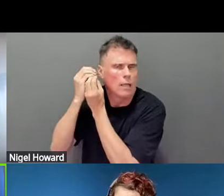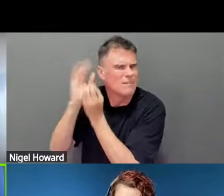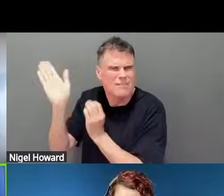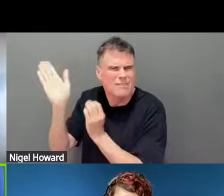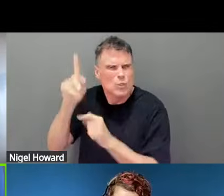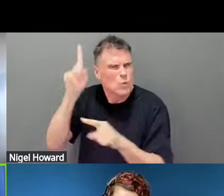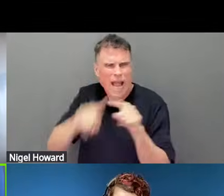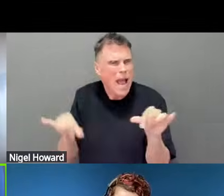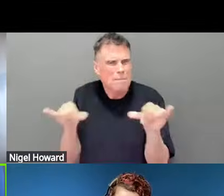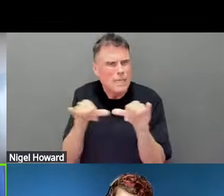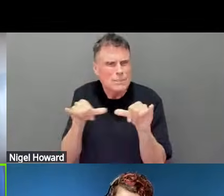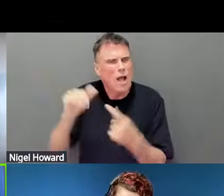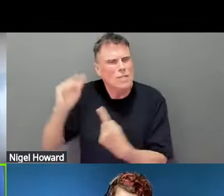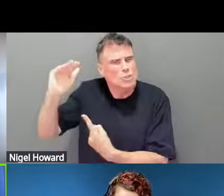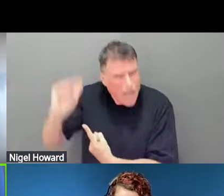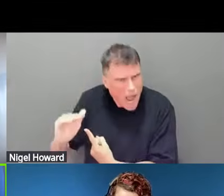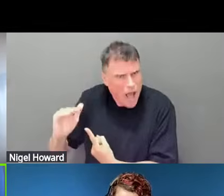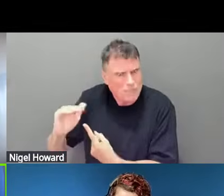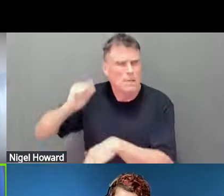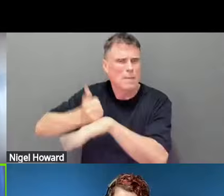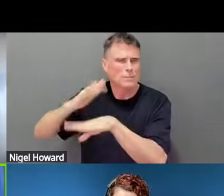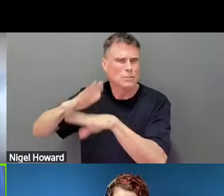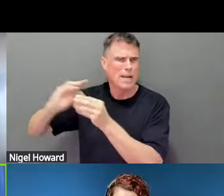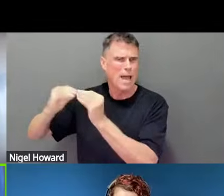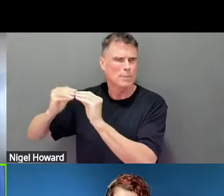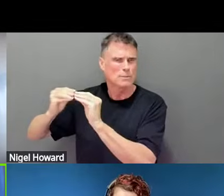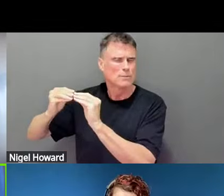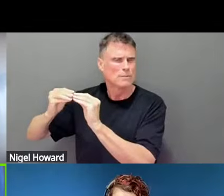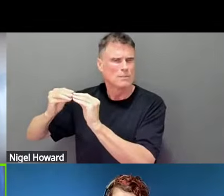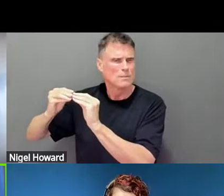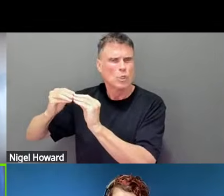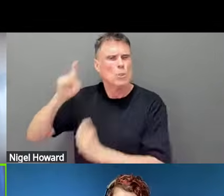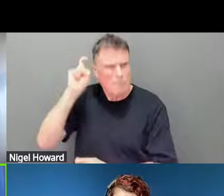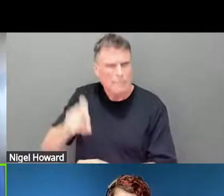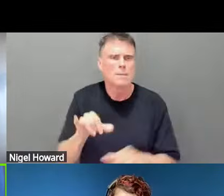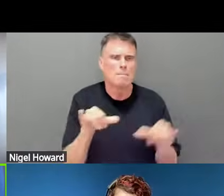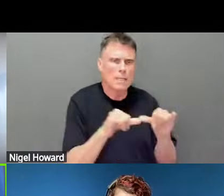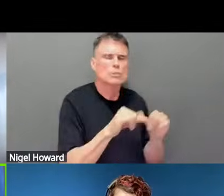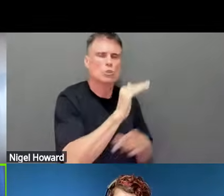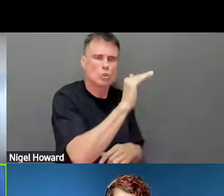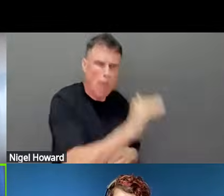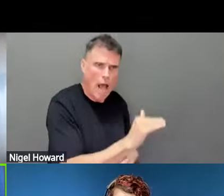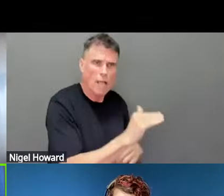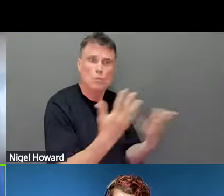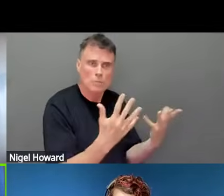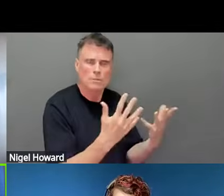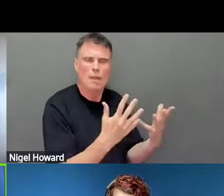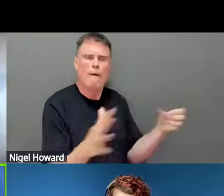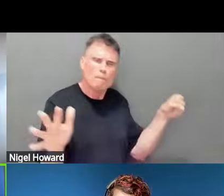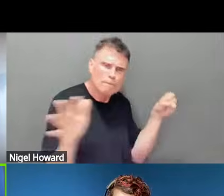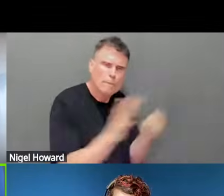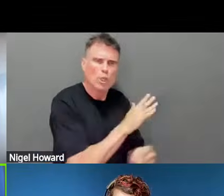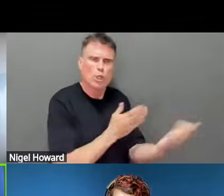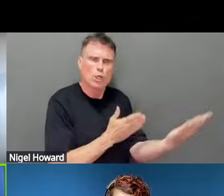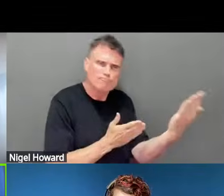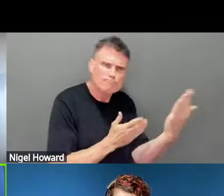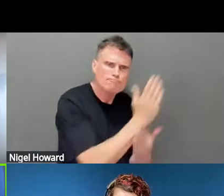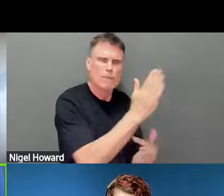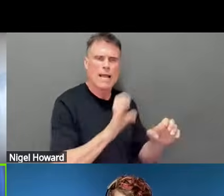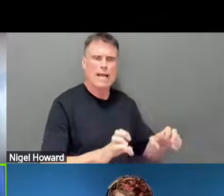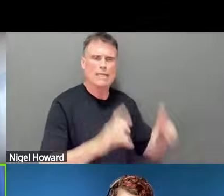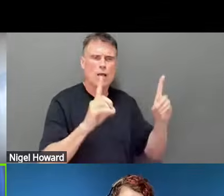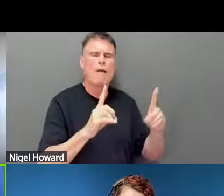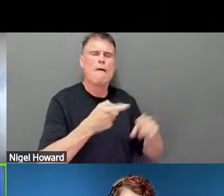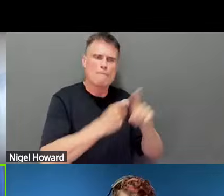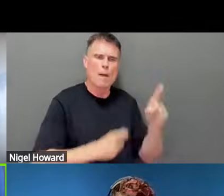that is based on measuring deafness through a sense of loss of sound. What we want to do